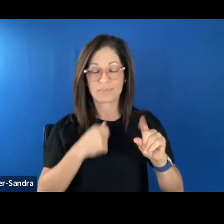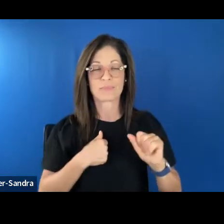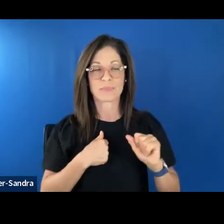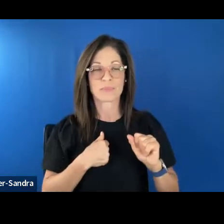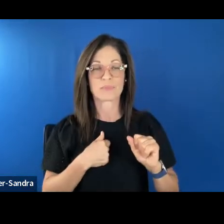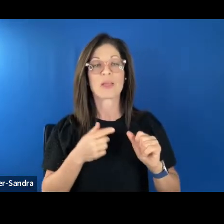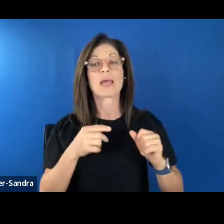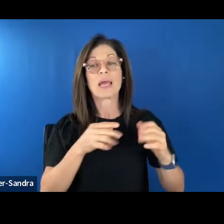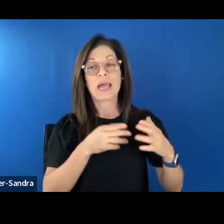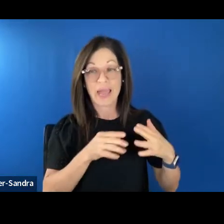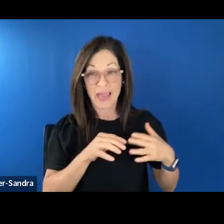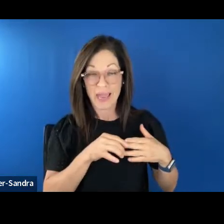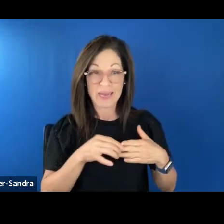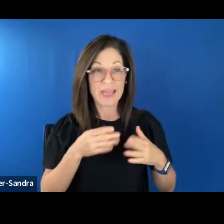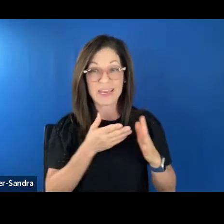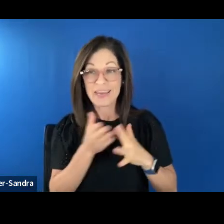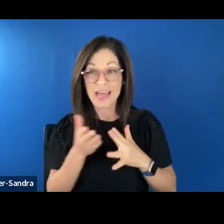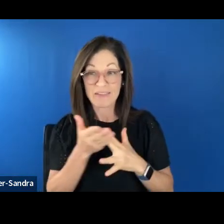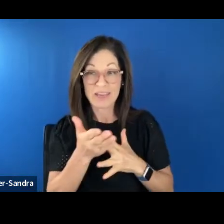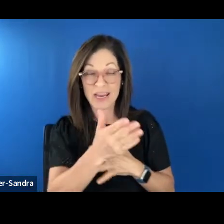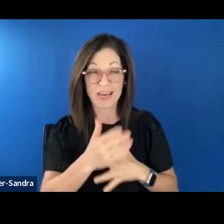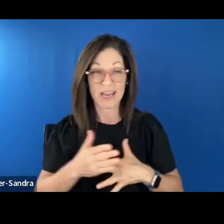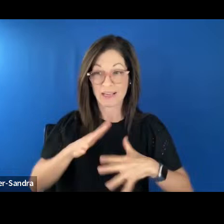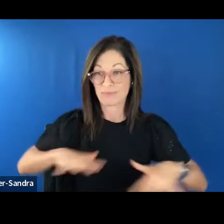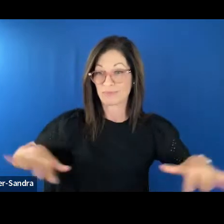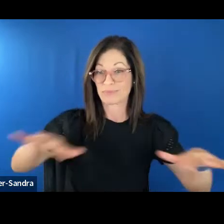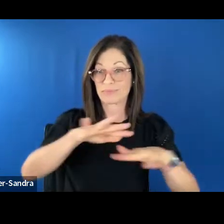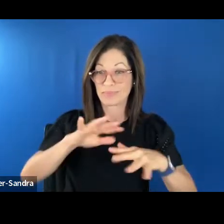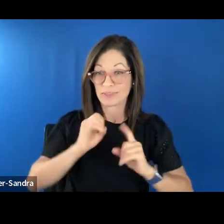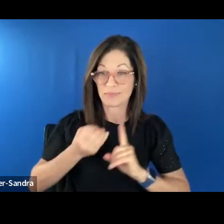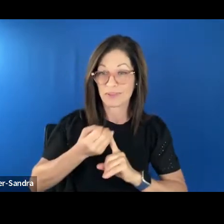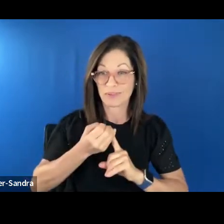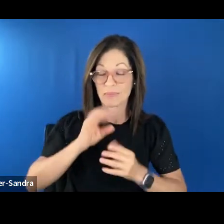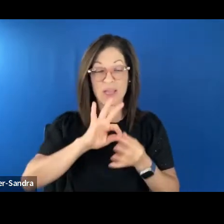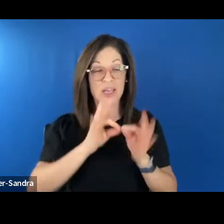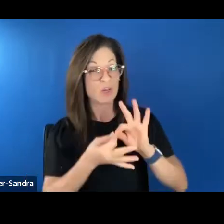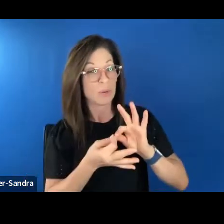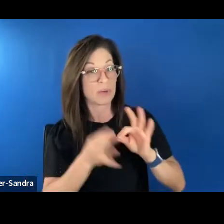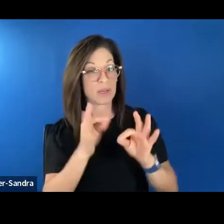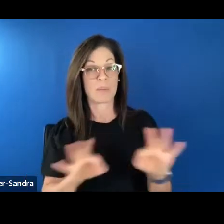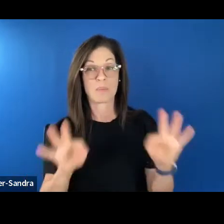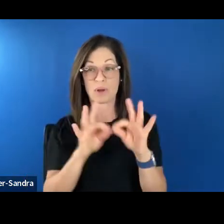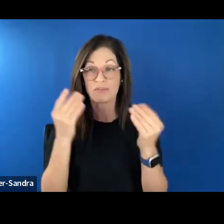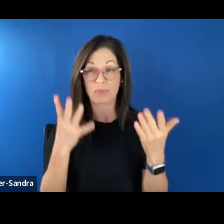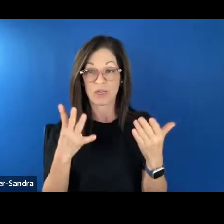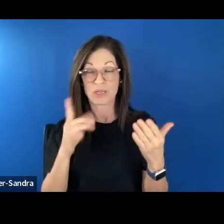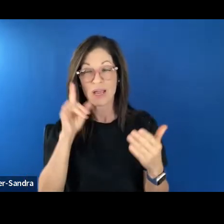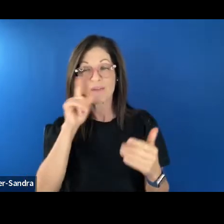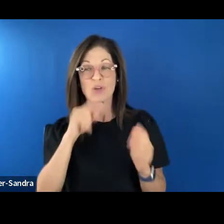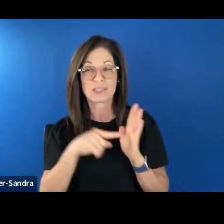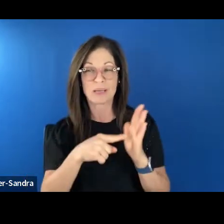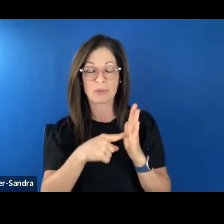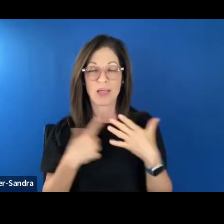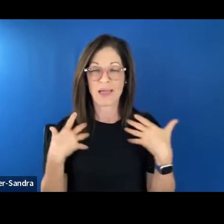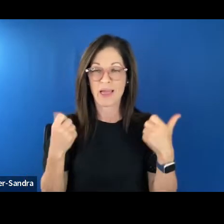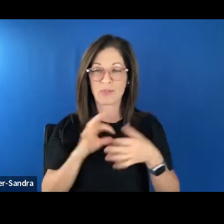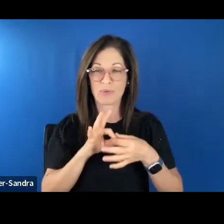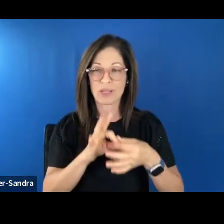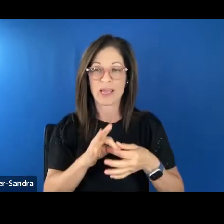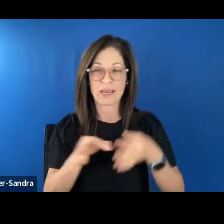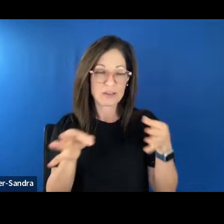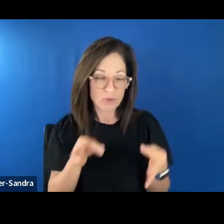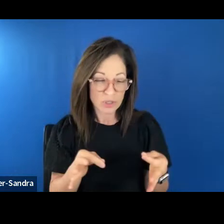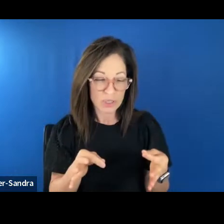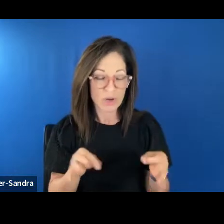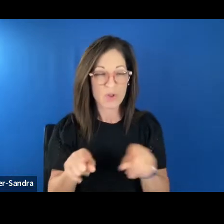navigating physical environments, interpreting important information such as health-related instructions, and